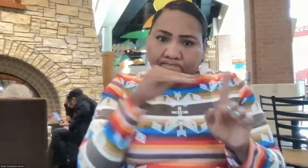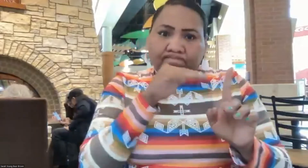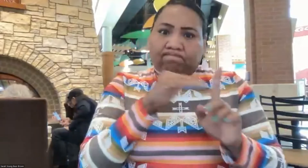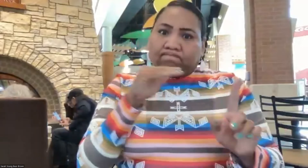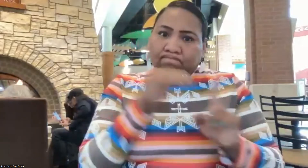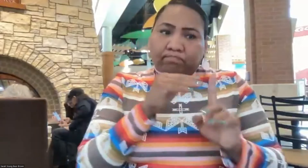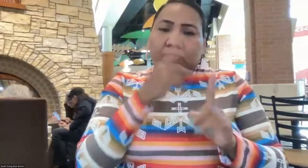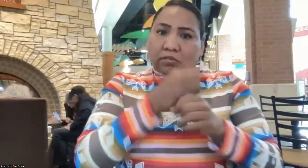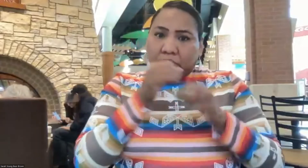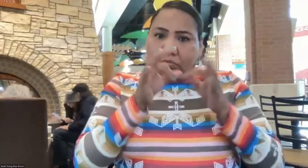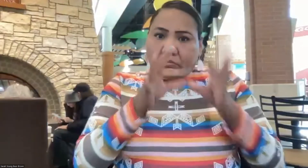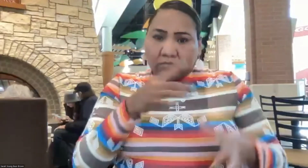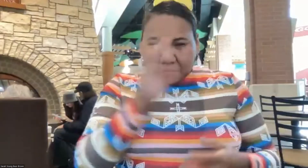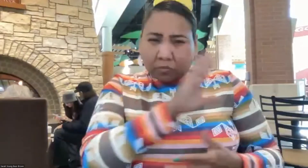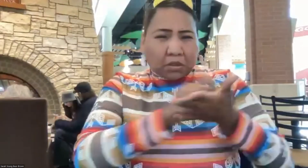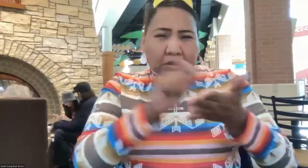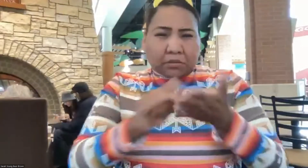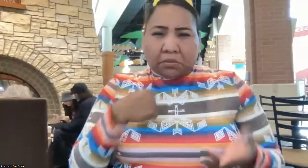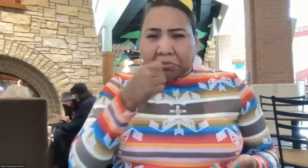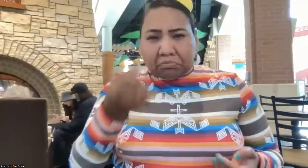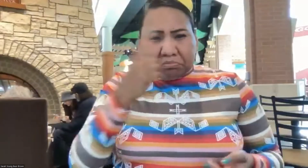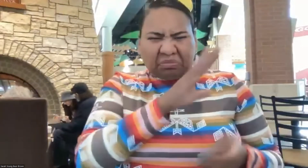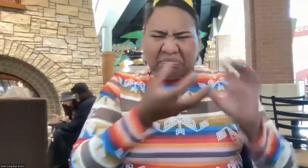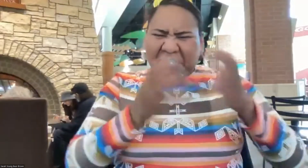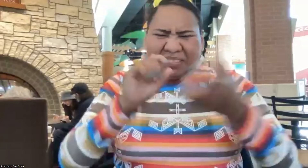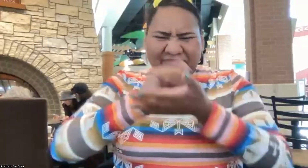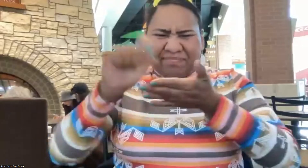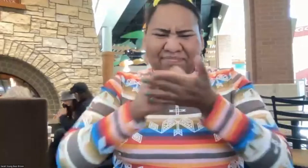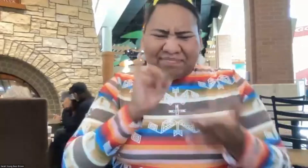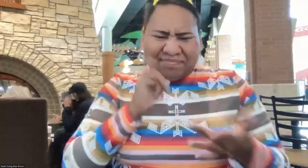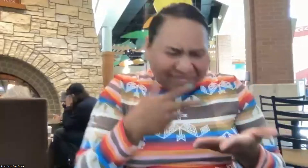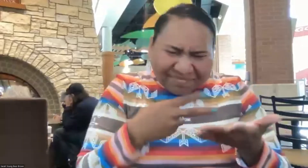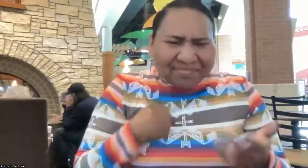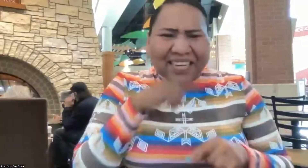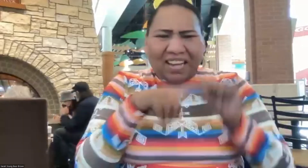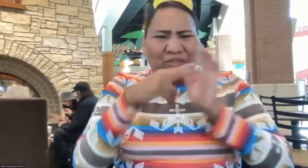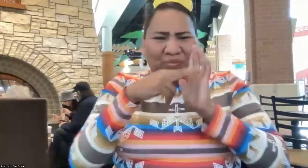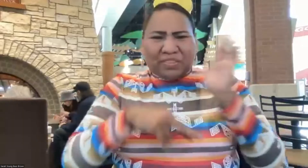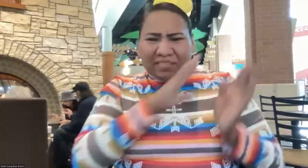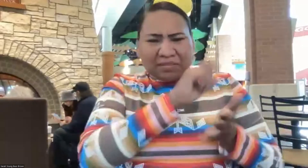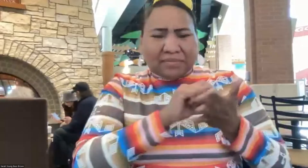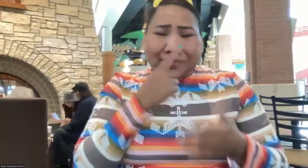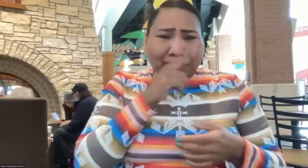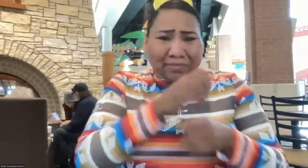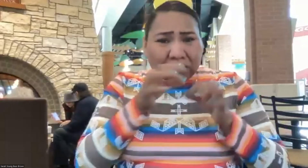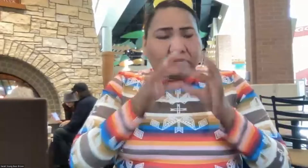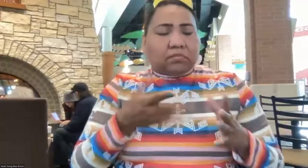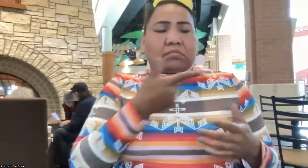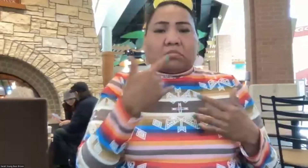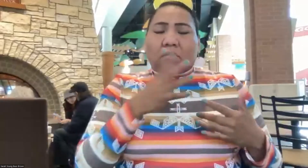him repeatedly to please get a sign language interpreter because I didn't understand what he was writing to me because English isn't my